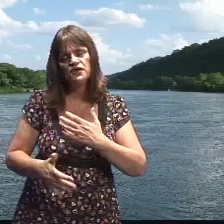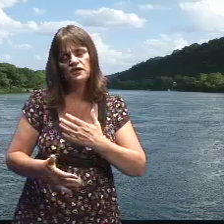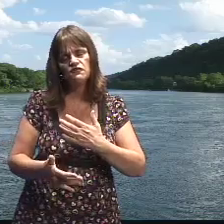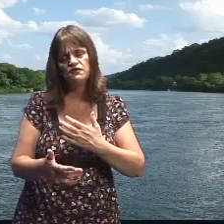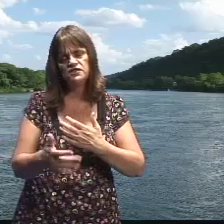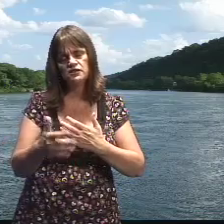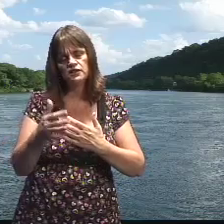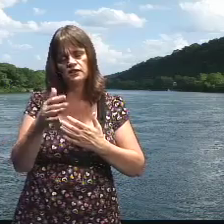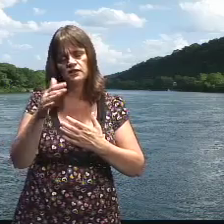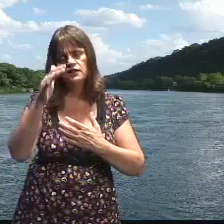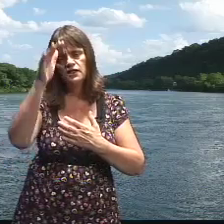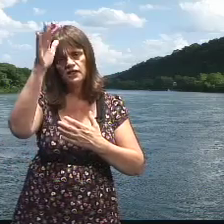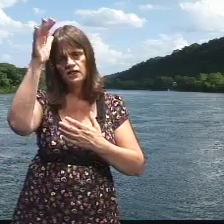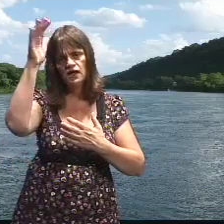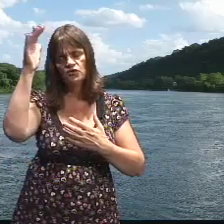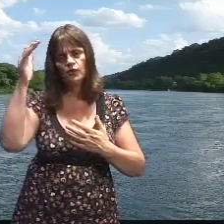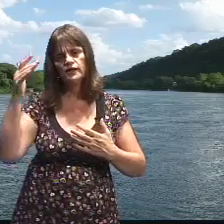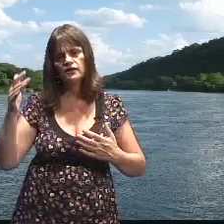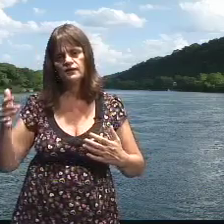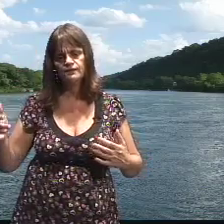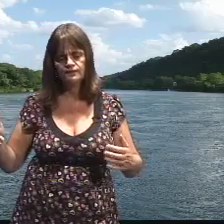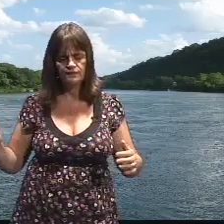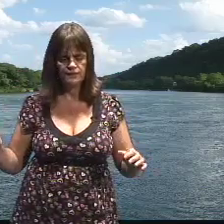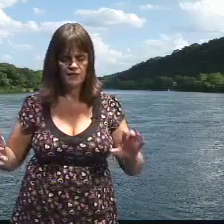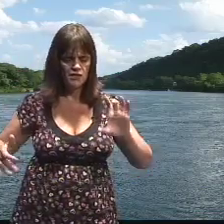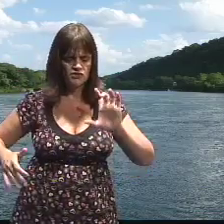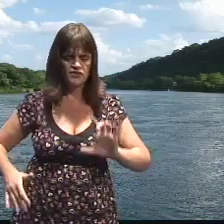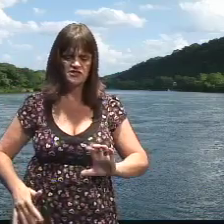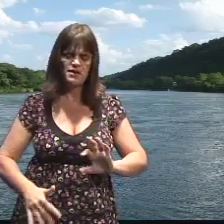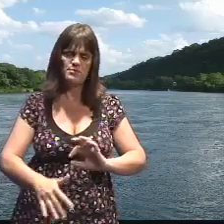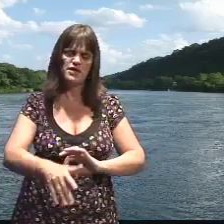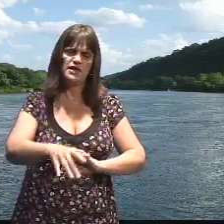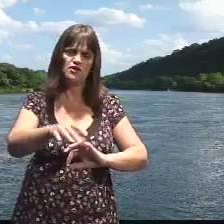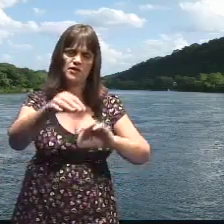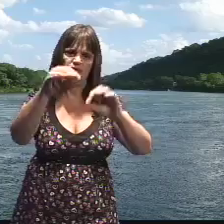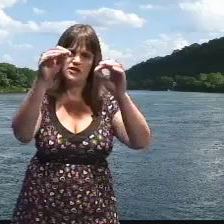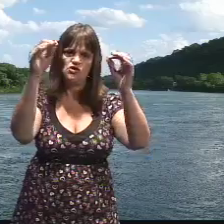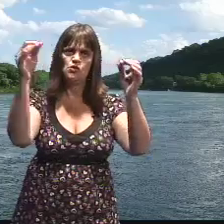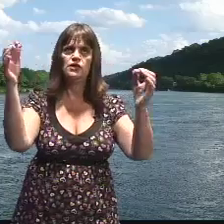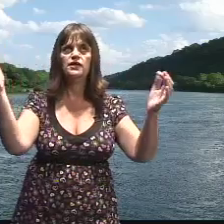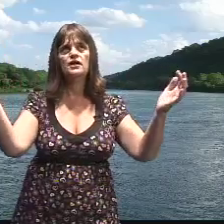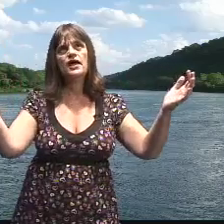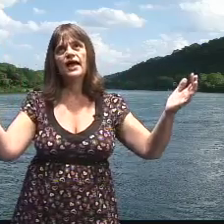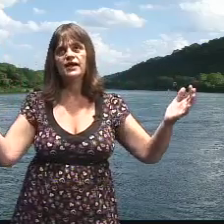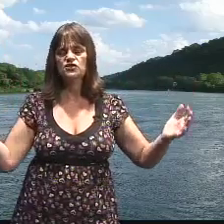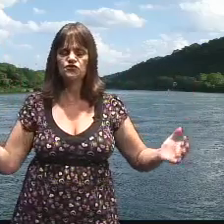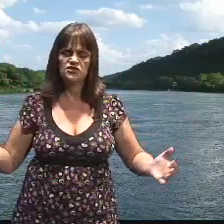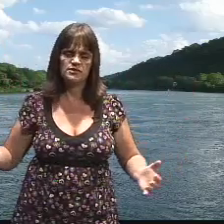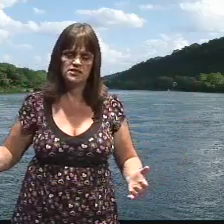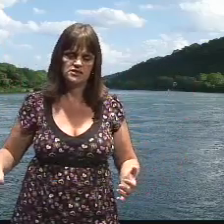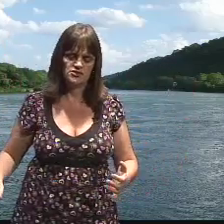feeling physically unwell. So this may be an area that you would ask for some assistance